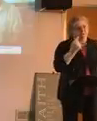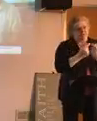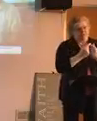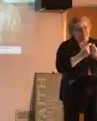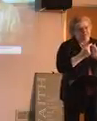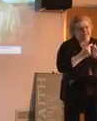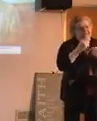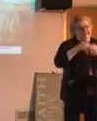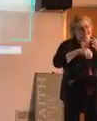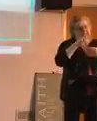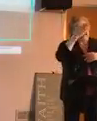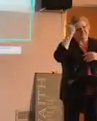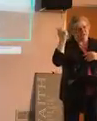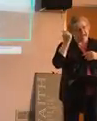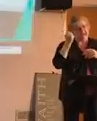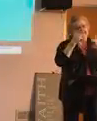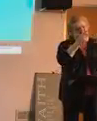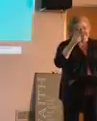in a forgotten place.